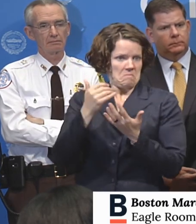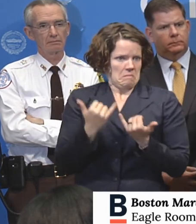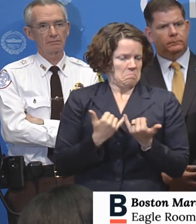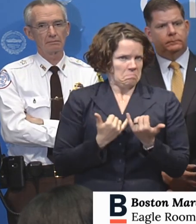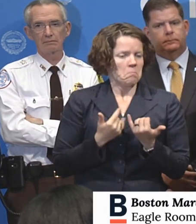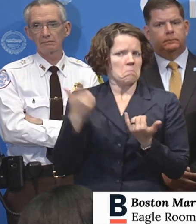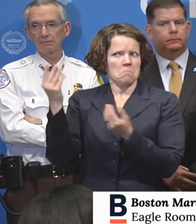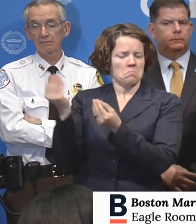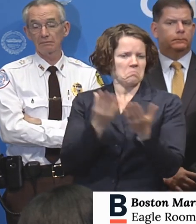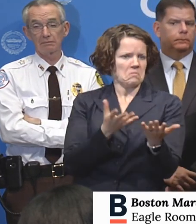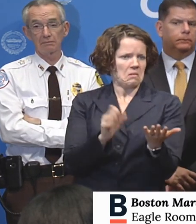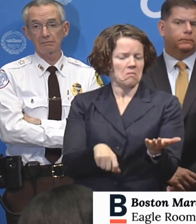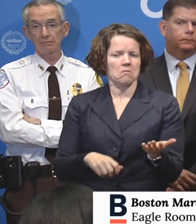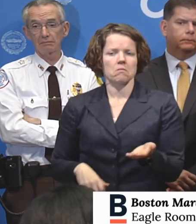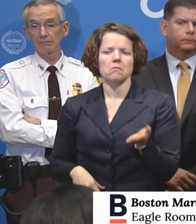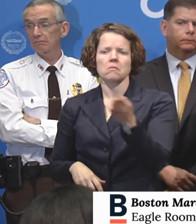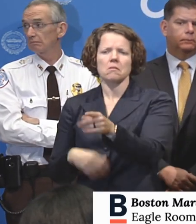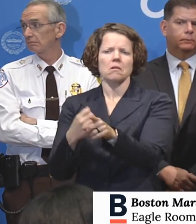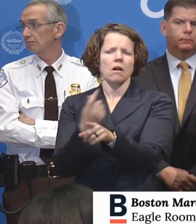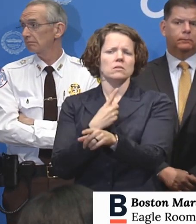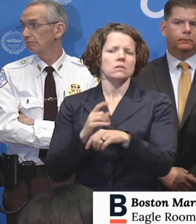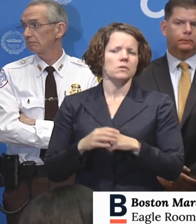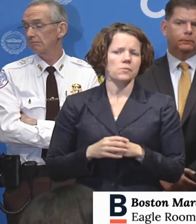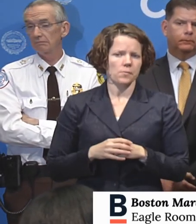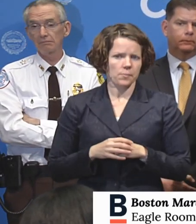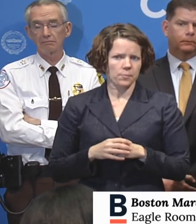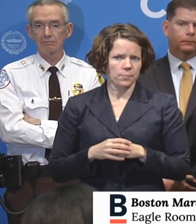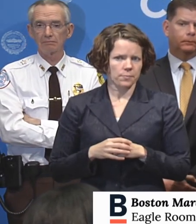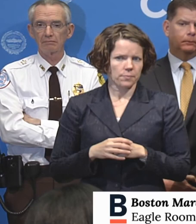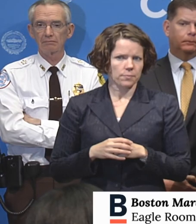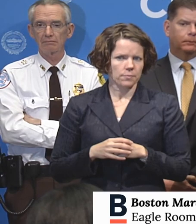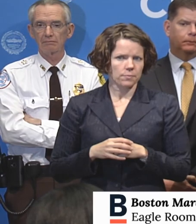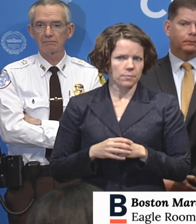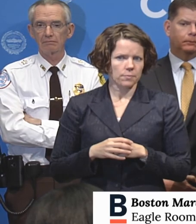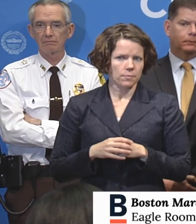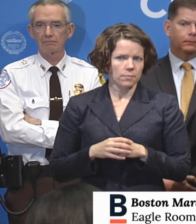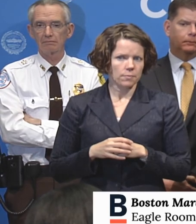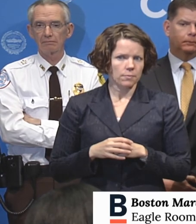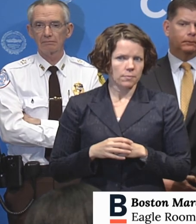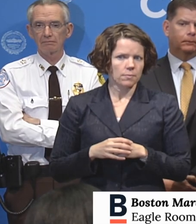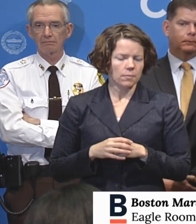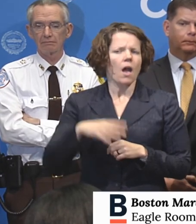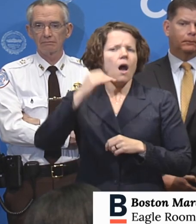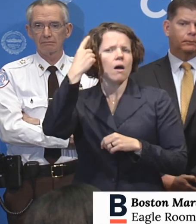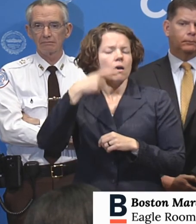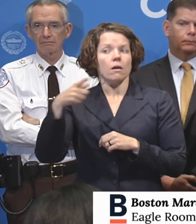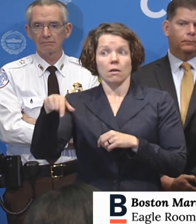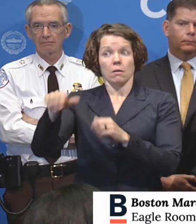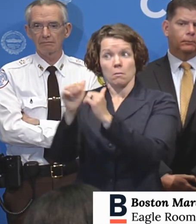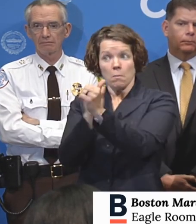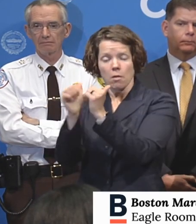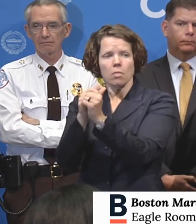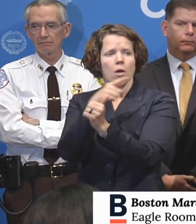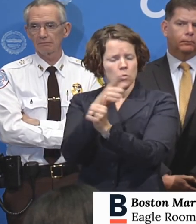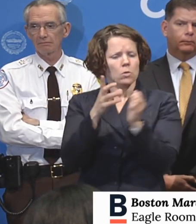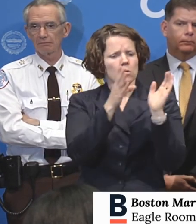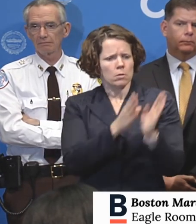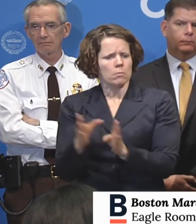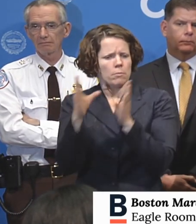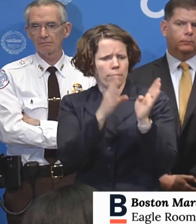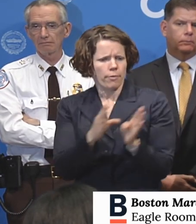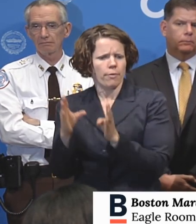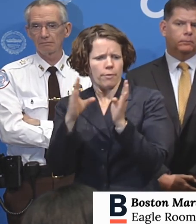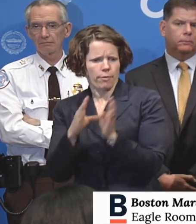you. Quick, I think it was the human element of preparing for the marathon. It was mentioned before that, you know, BPD takes this